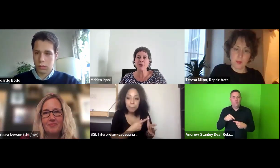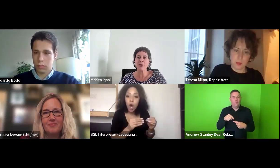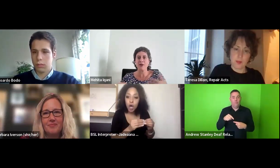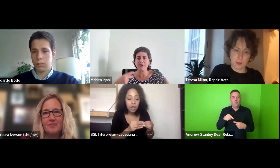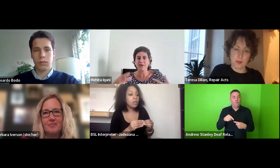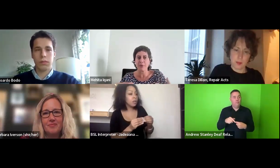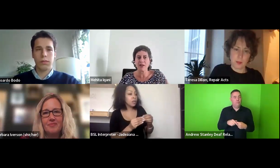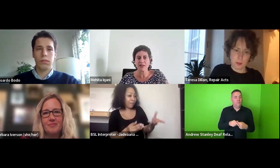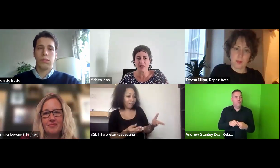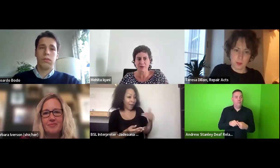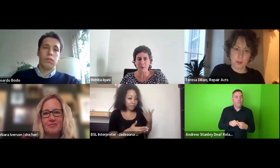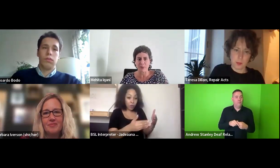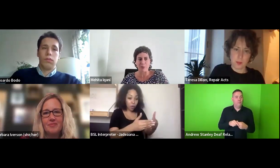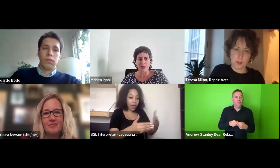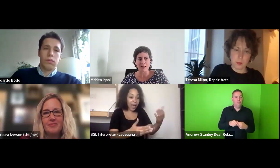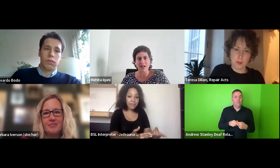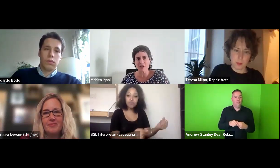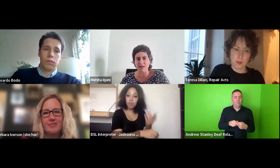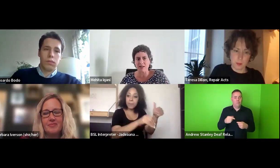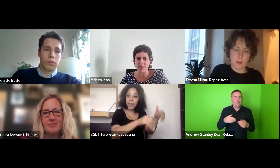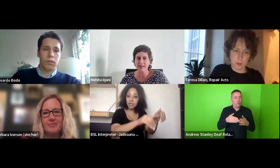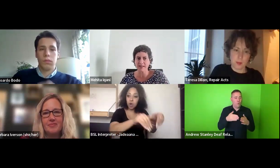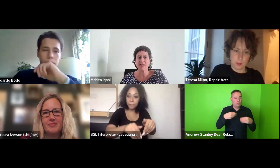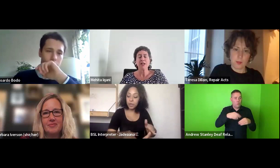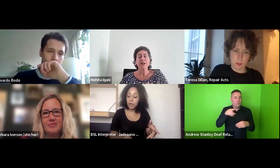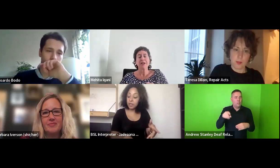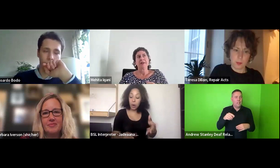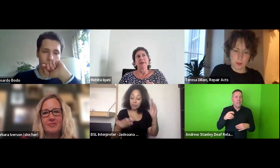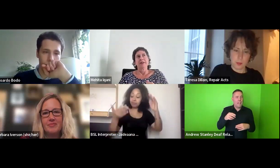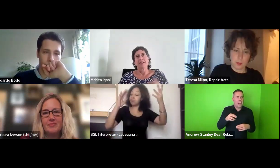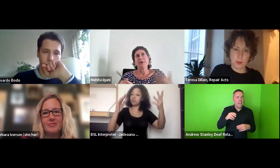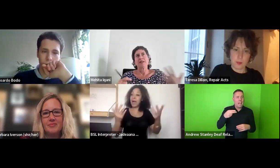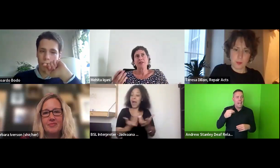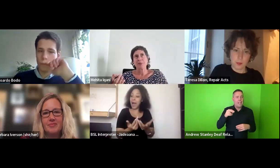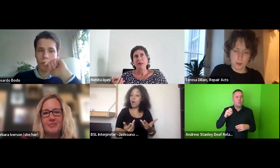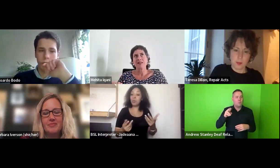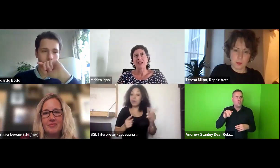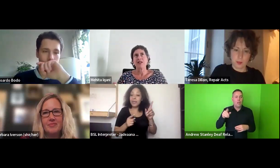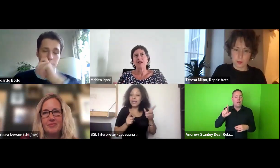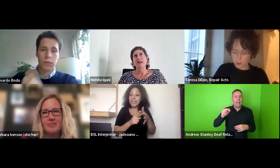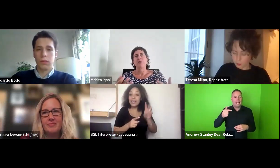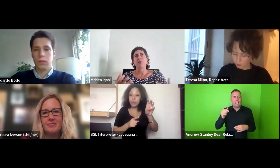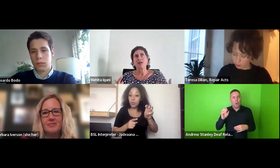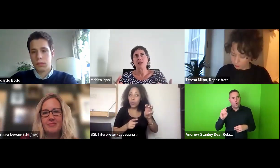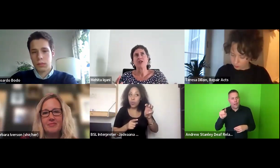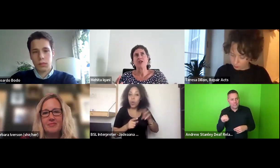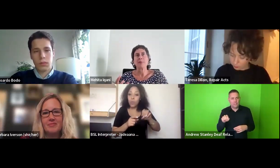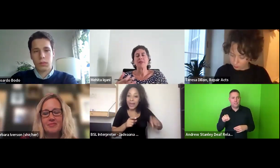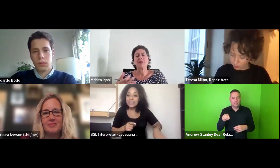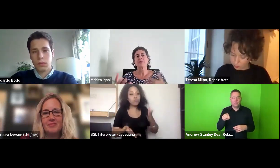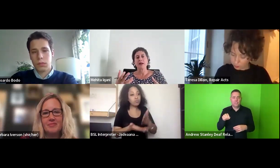perhaps, to how the politics of repair plays out in the West. So, I mean, not to repeat a slightly kind of